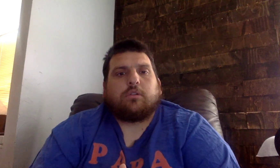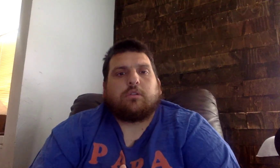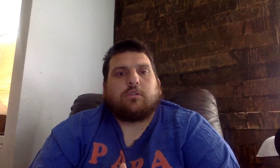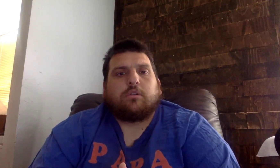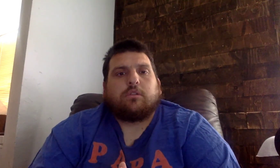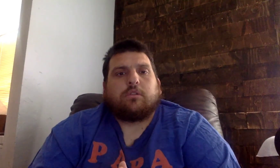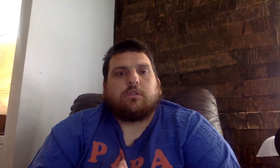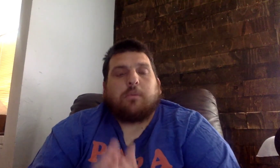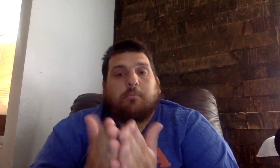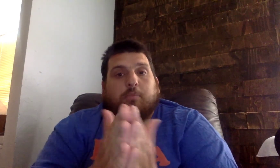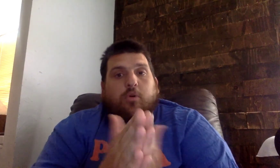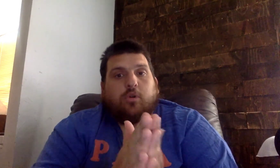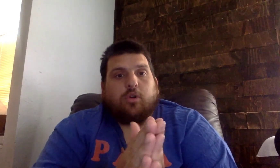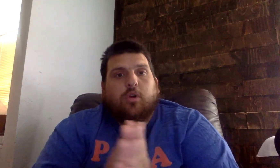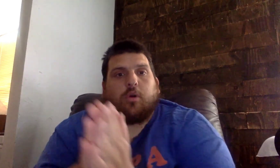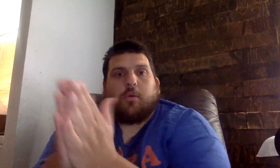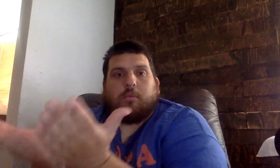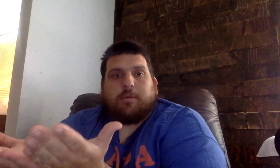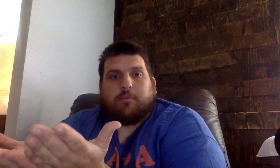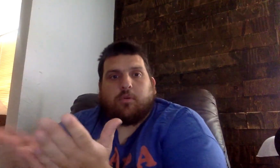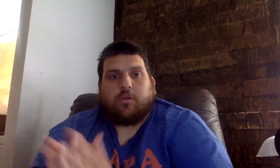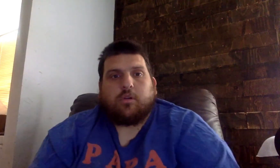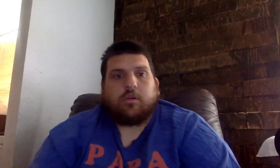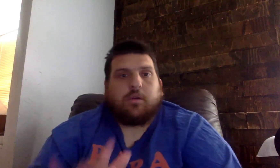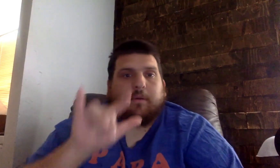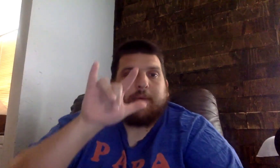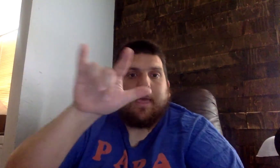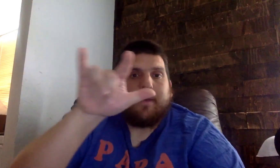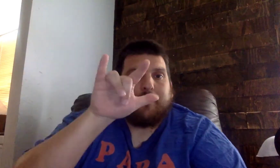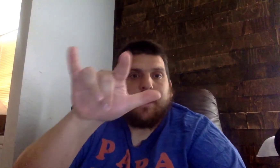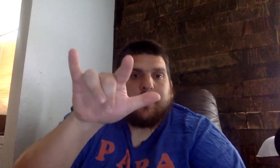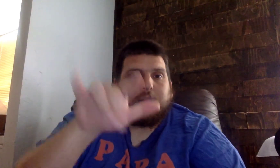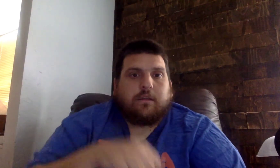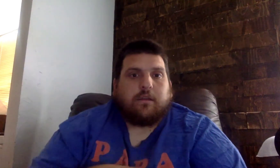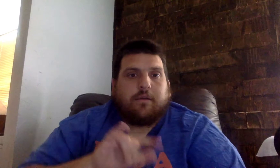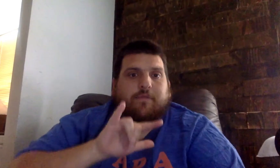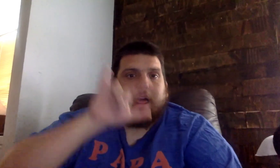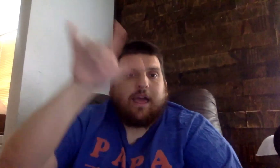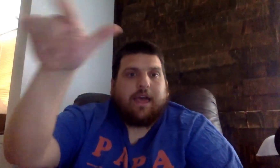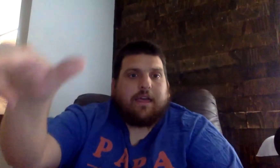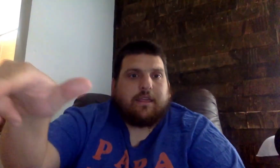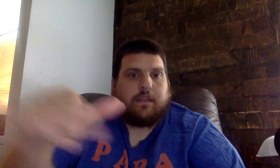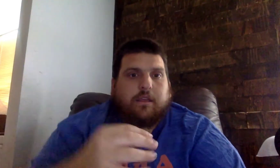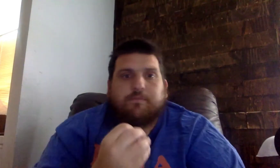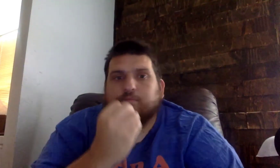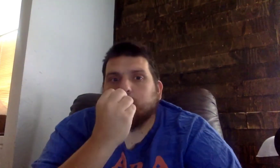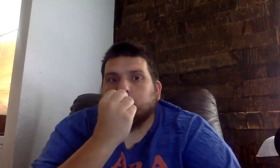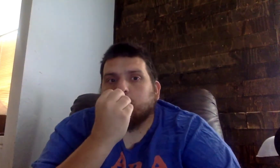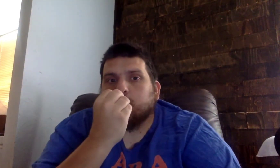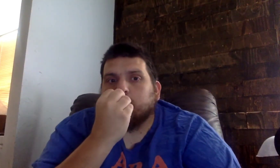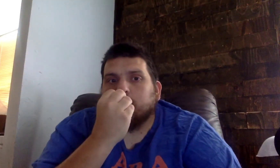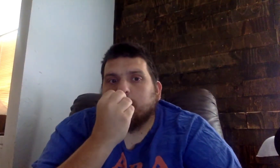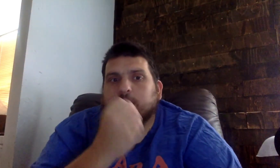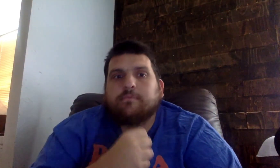book, like this, an open book, airplane, fly,